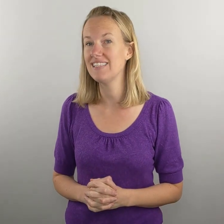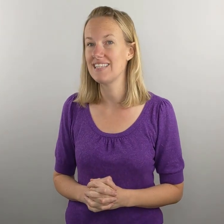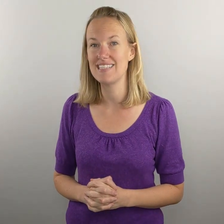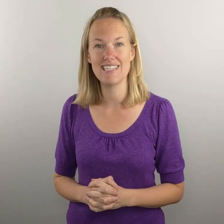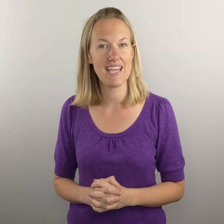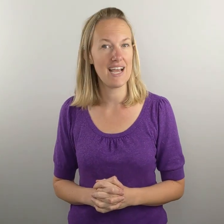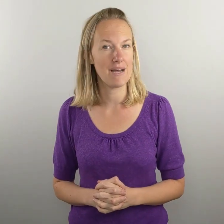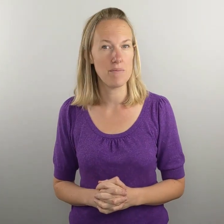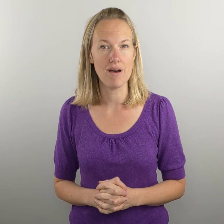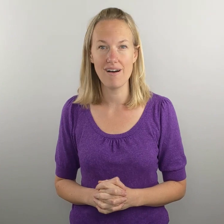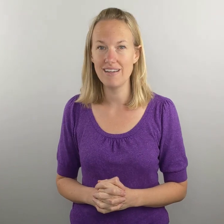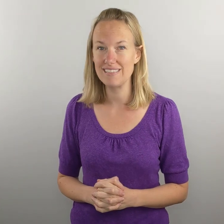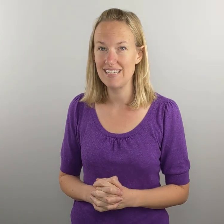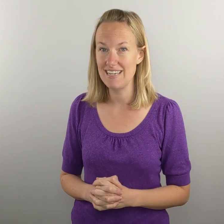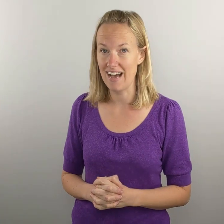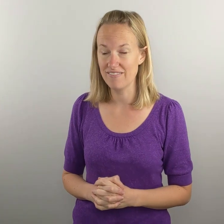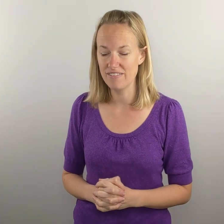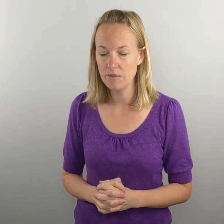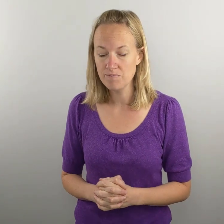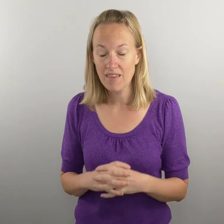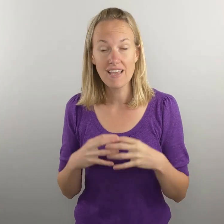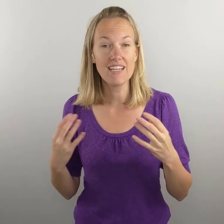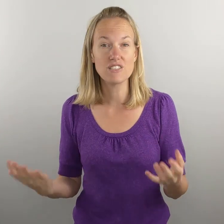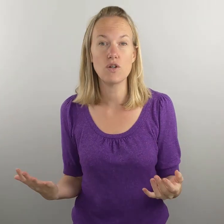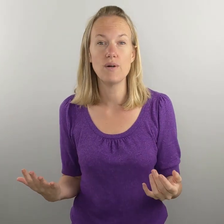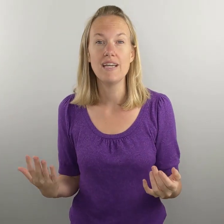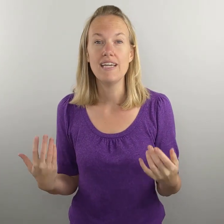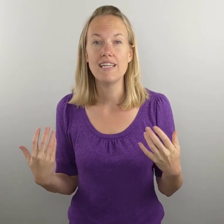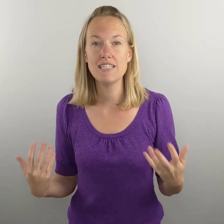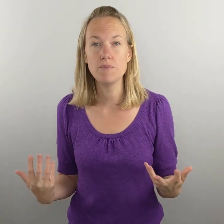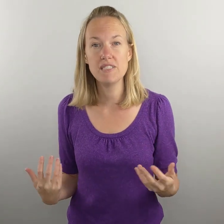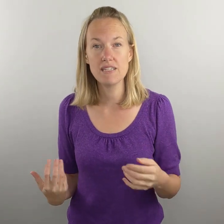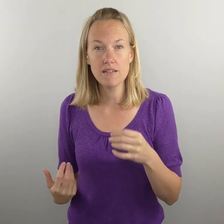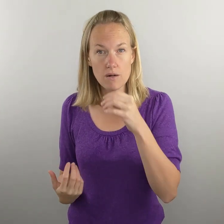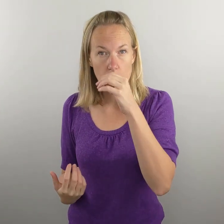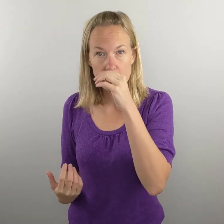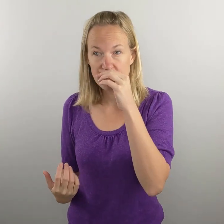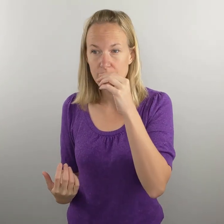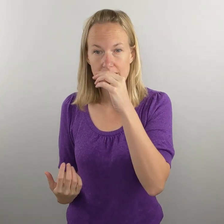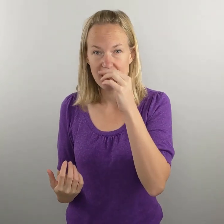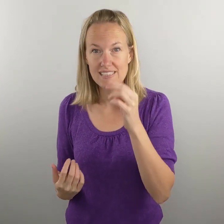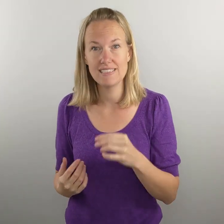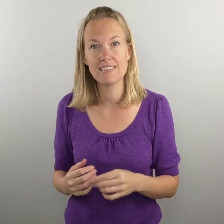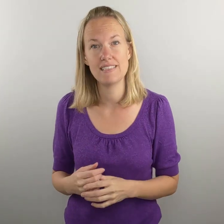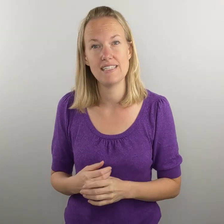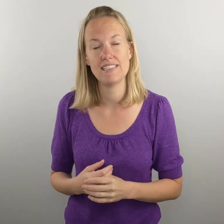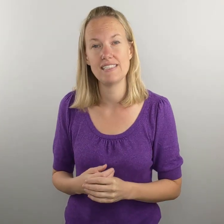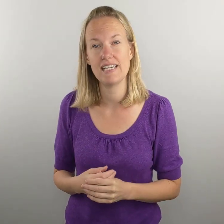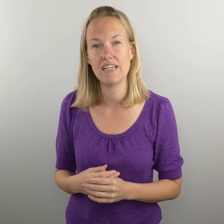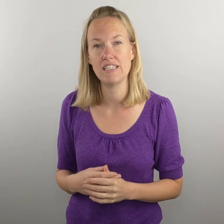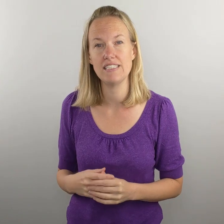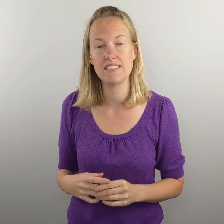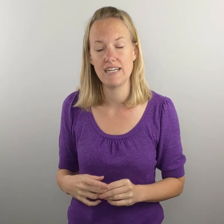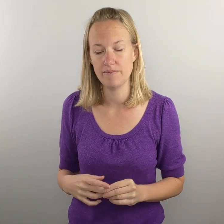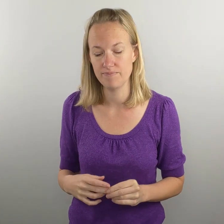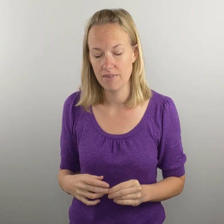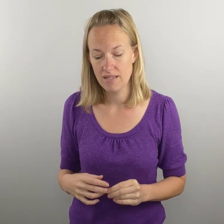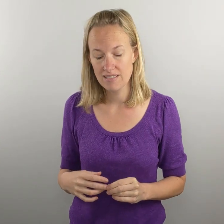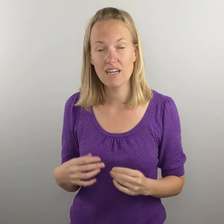that say I'm not enough. Okay, so in this particular chorus, because the singer is talking